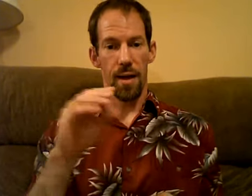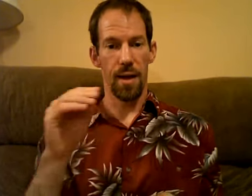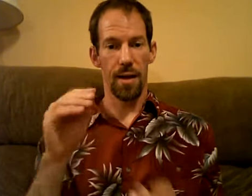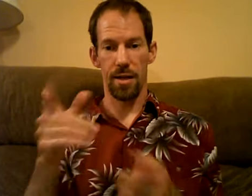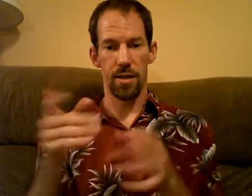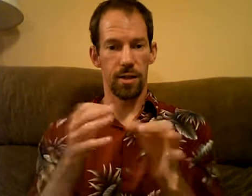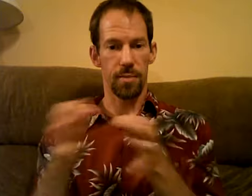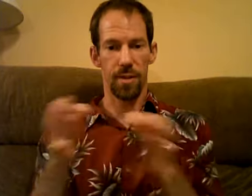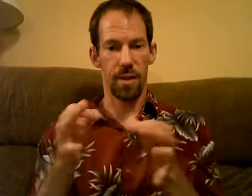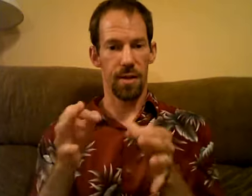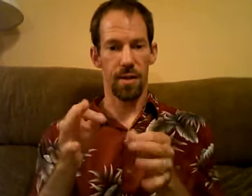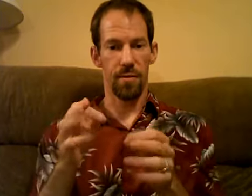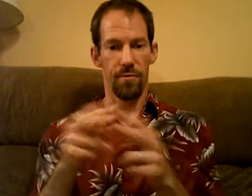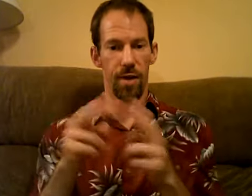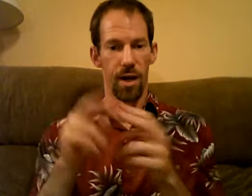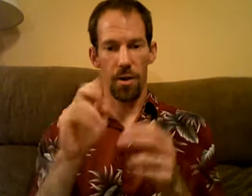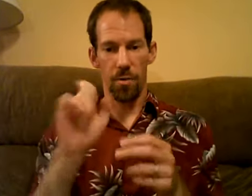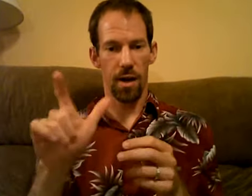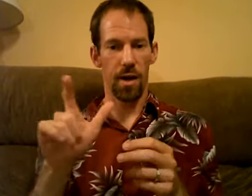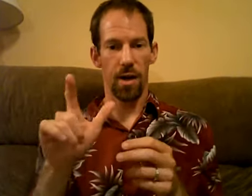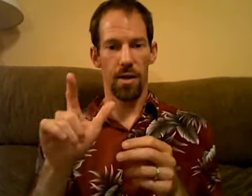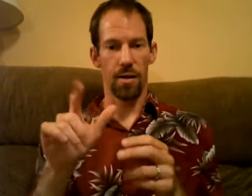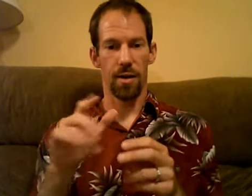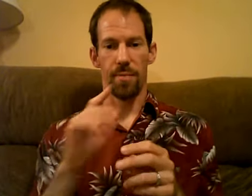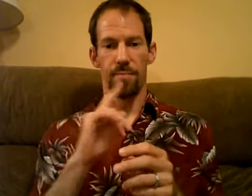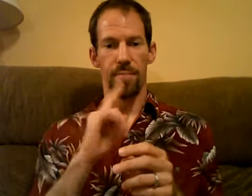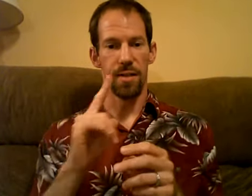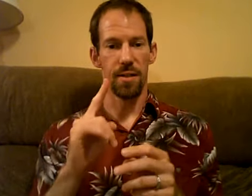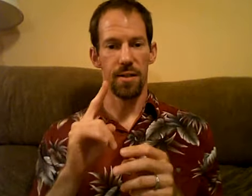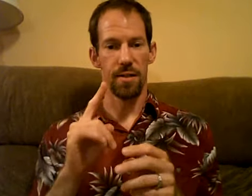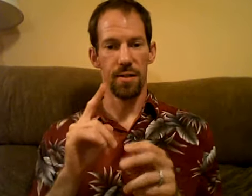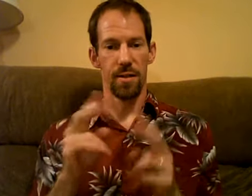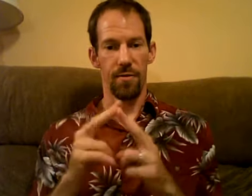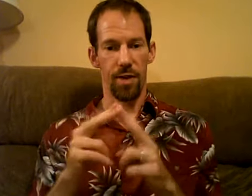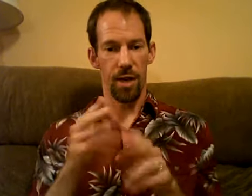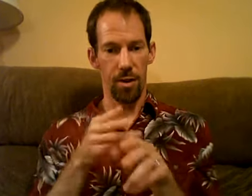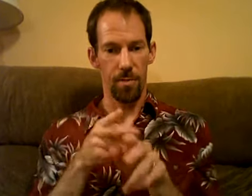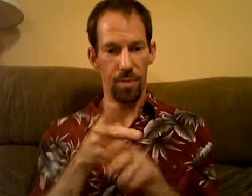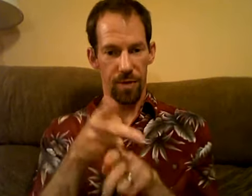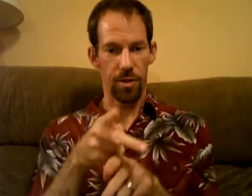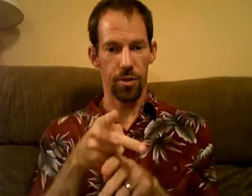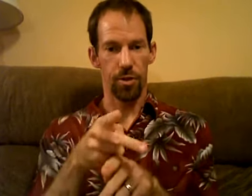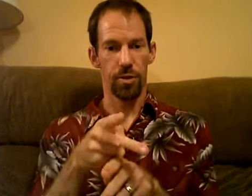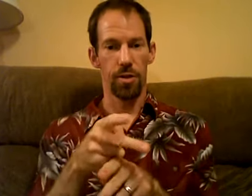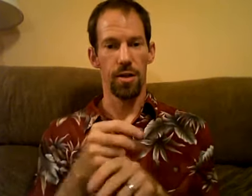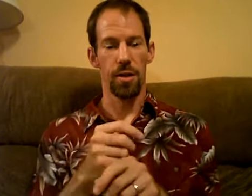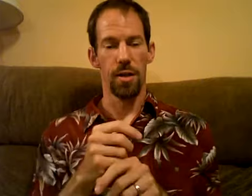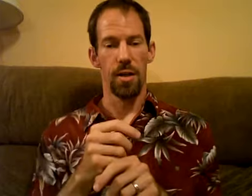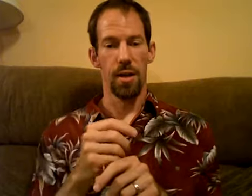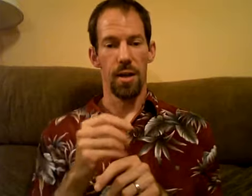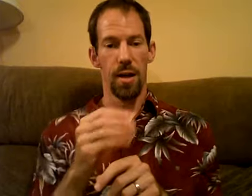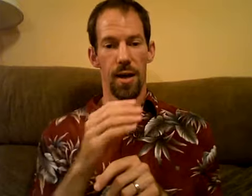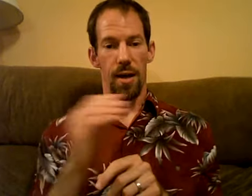and he explained very well and being very professional,